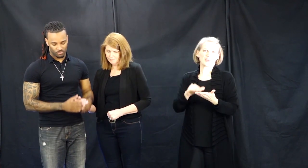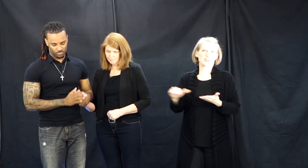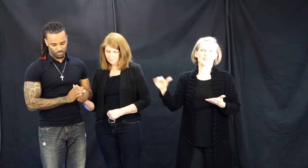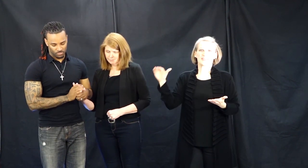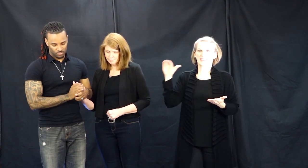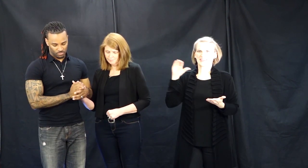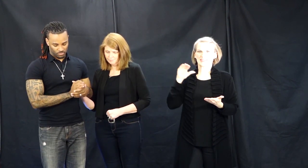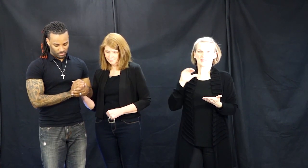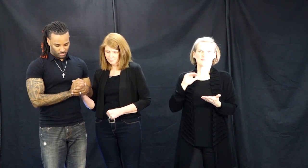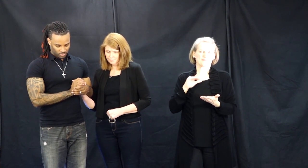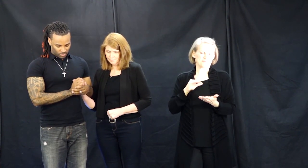Forgiveness.